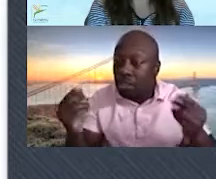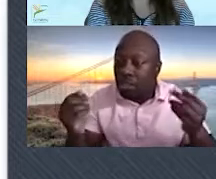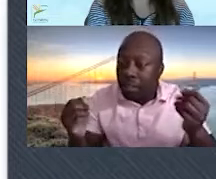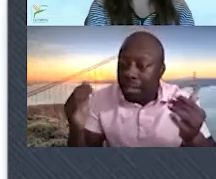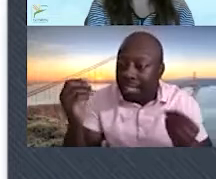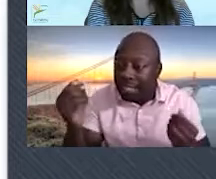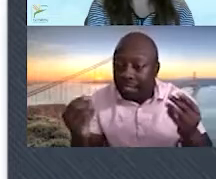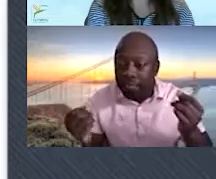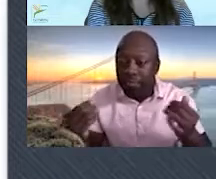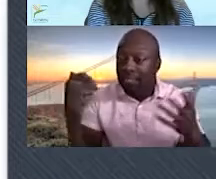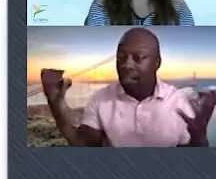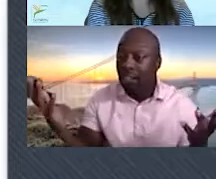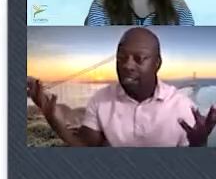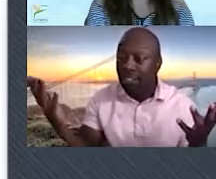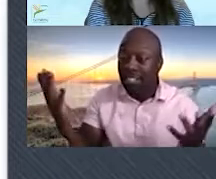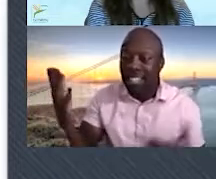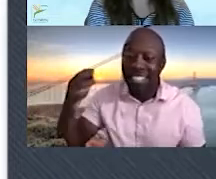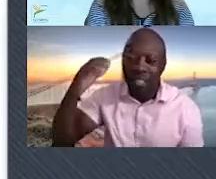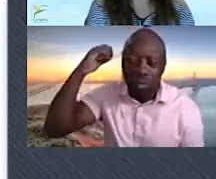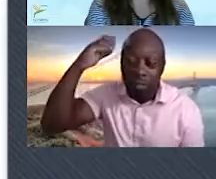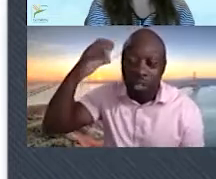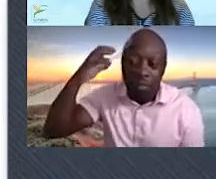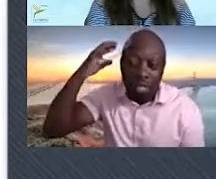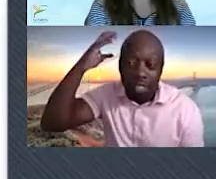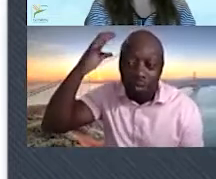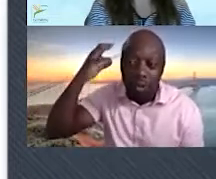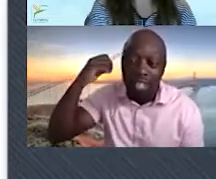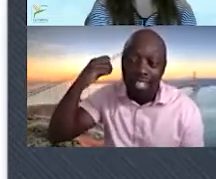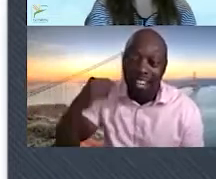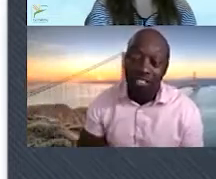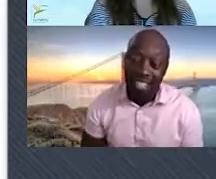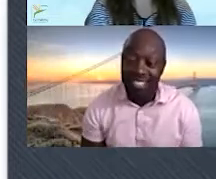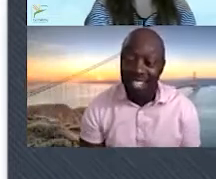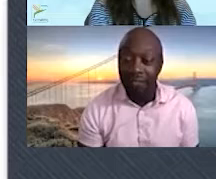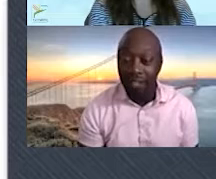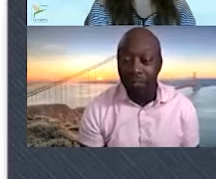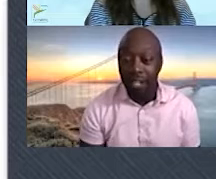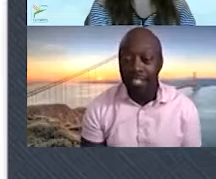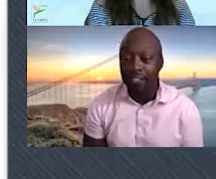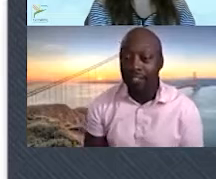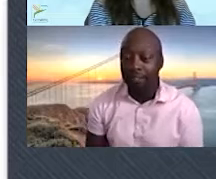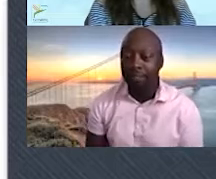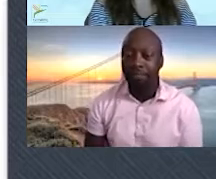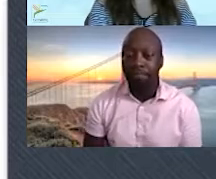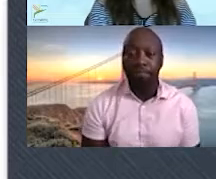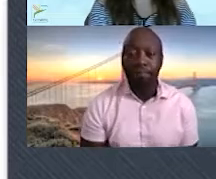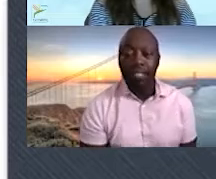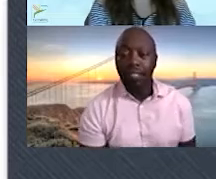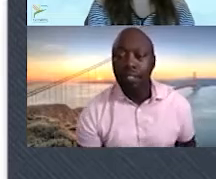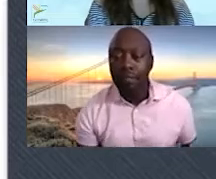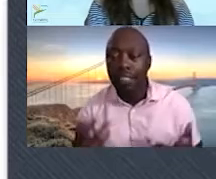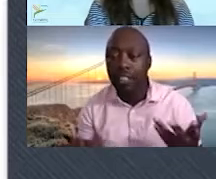be using paint. That's arts. Your baby's working that right side of their brain.